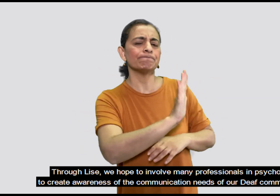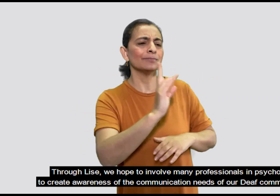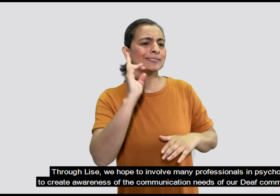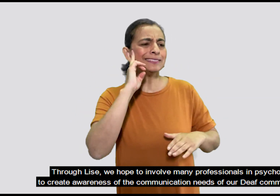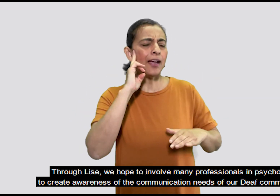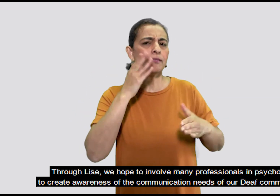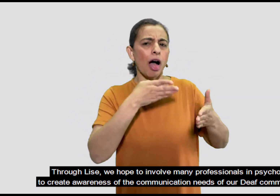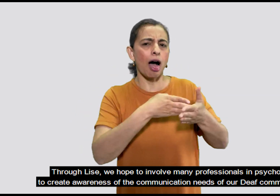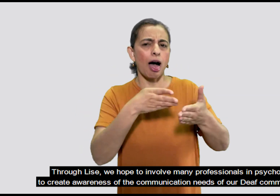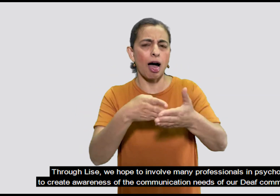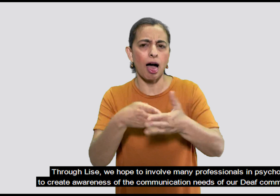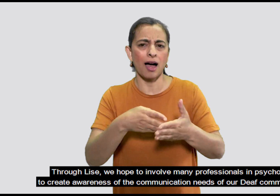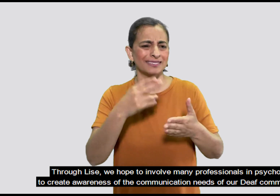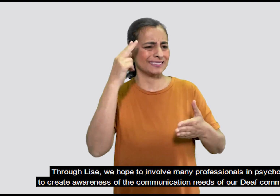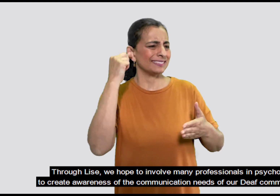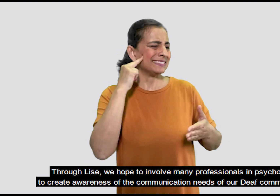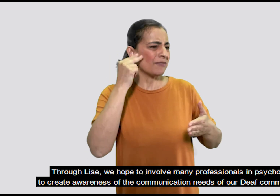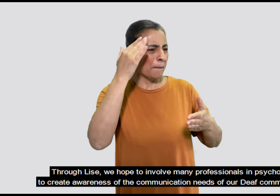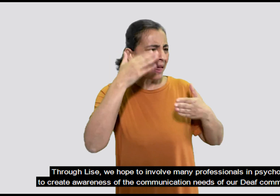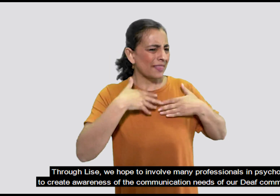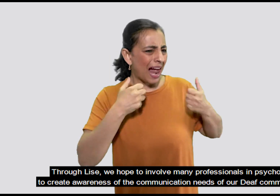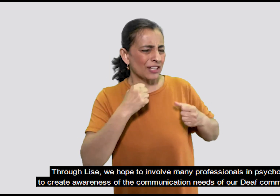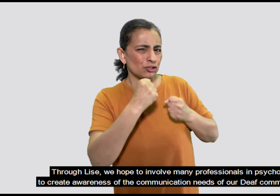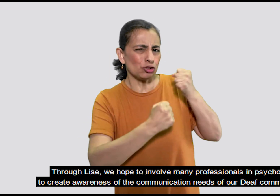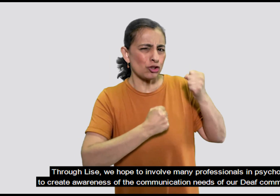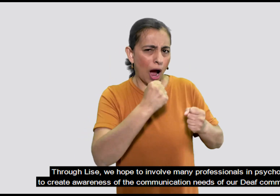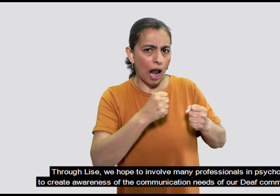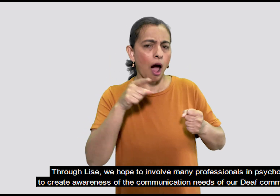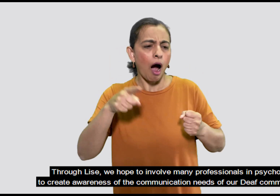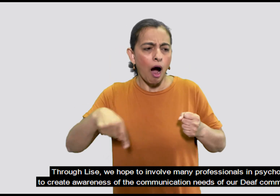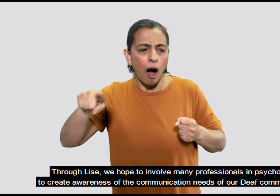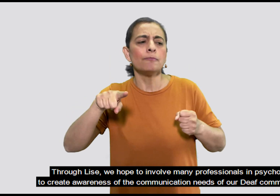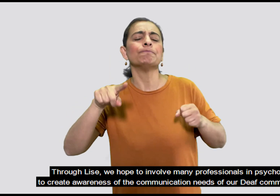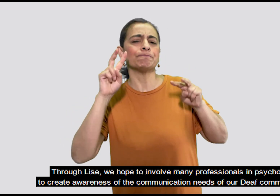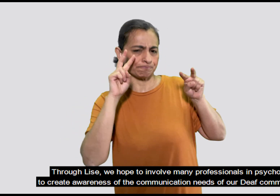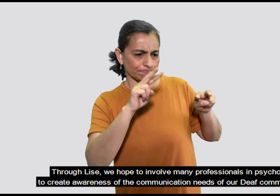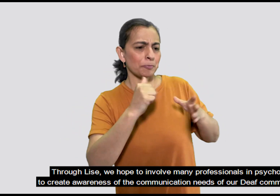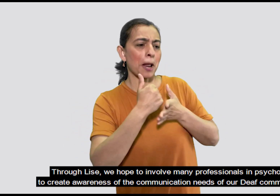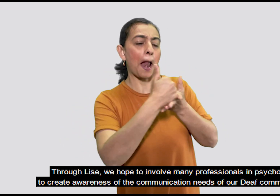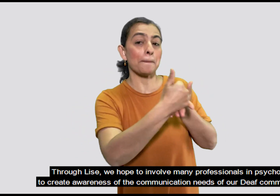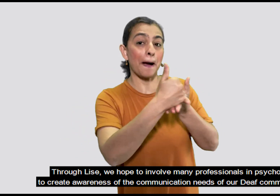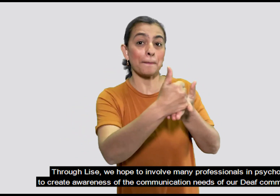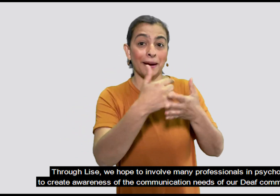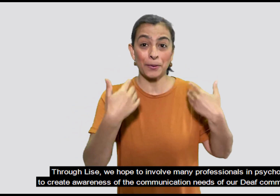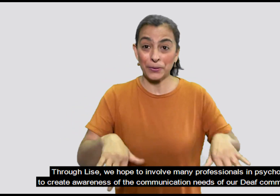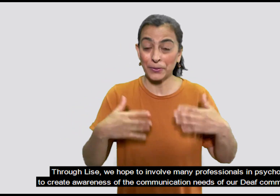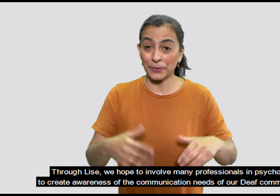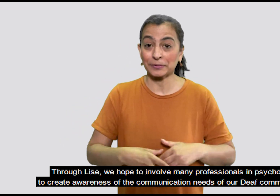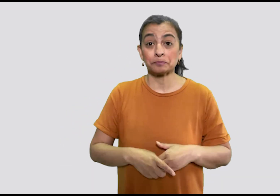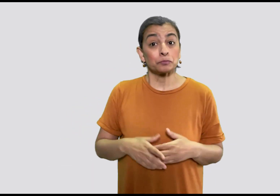psychology to create awareness of the communication needs of our deaf communities.